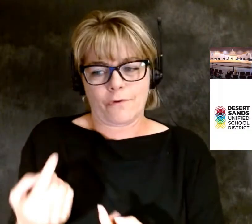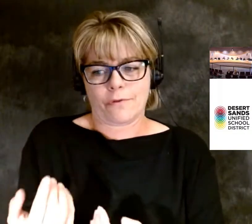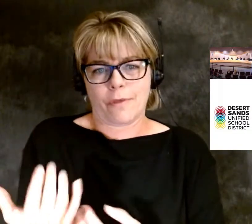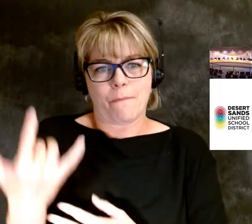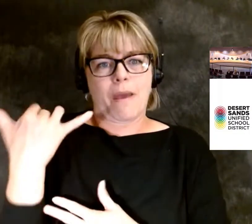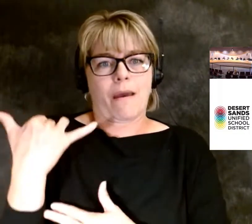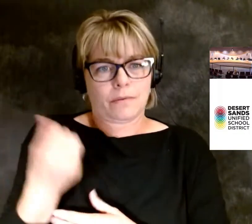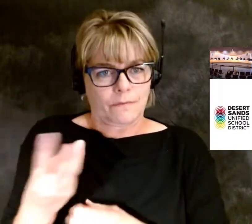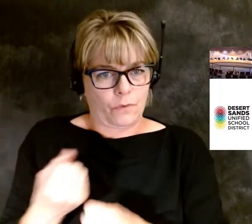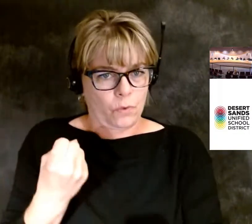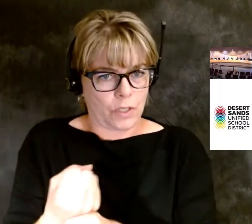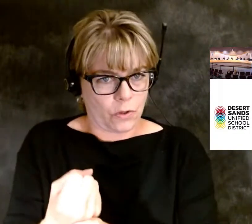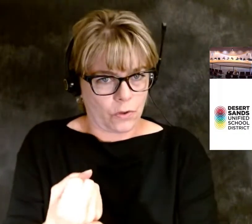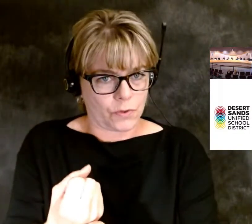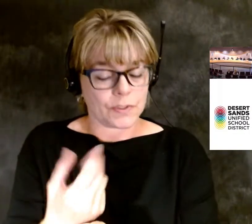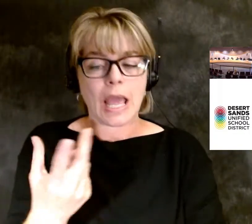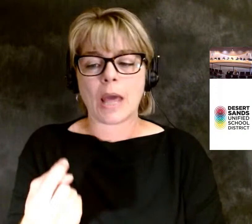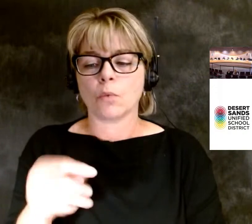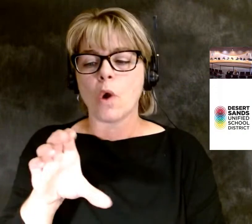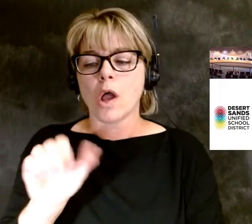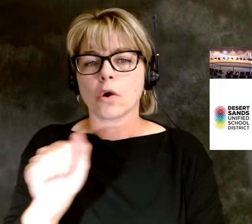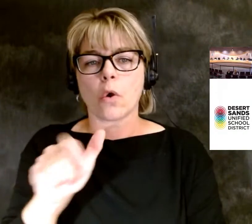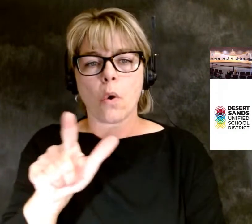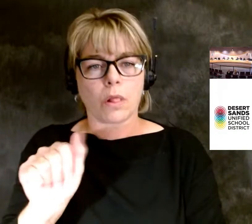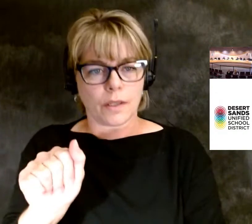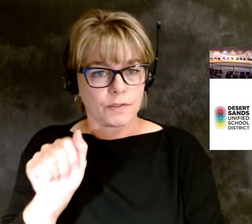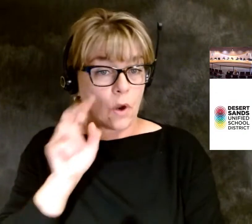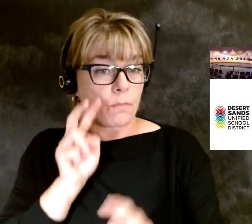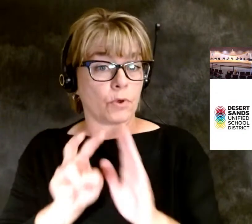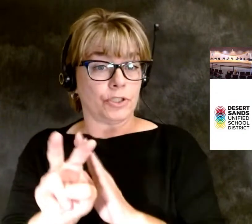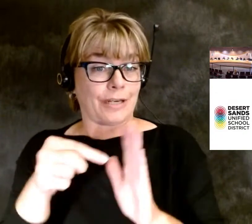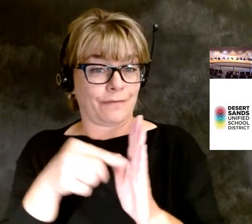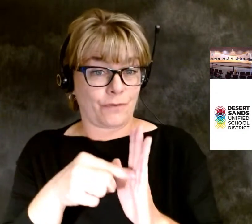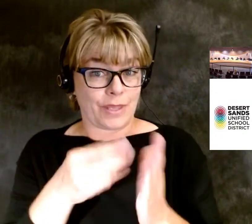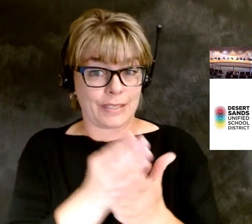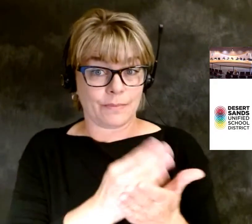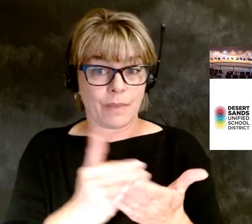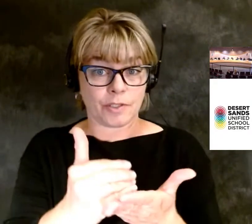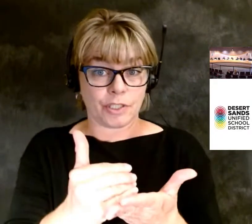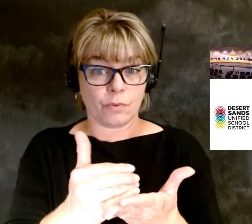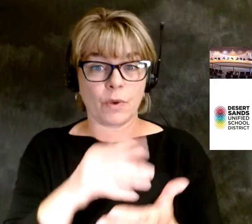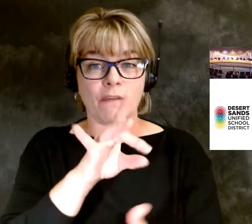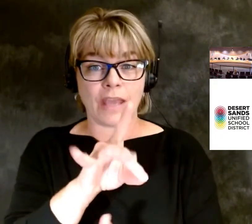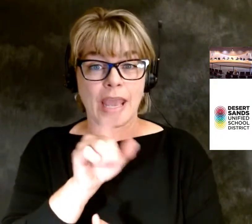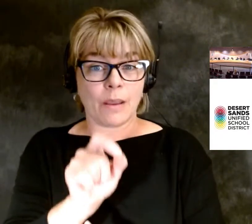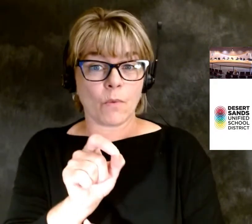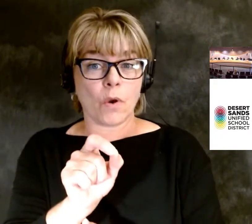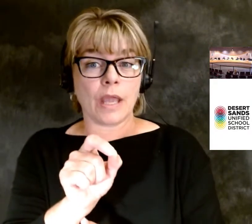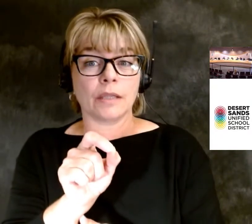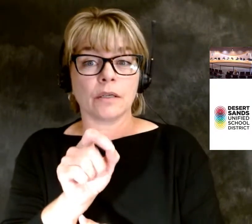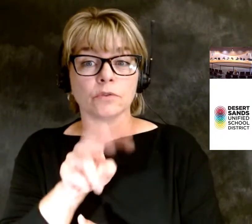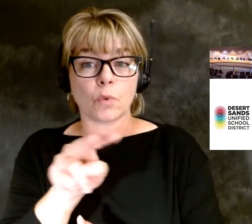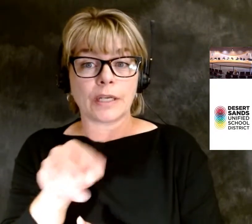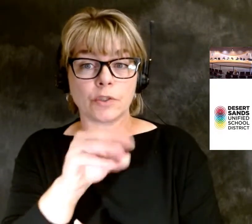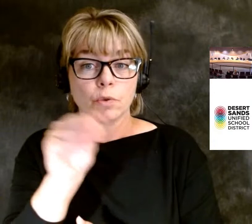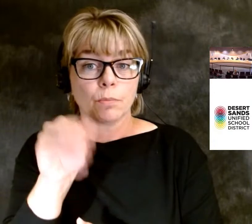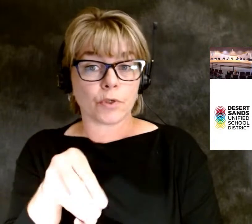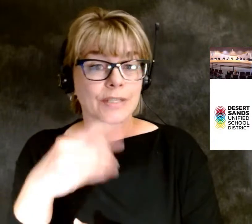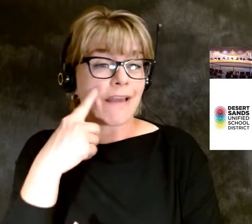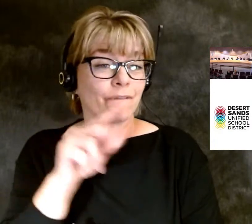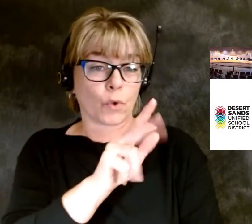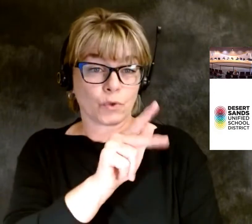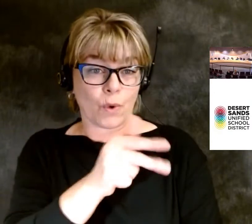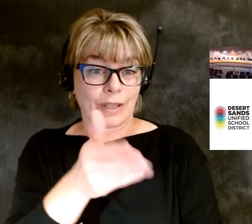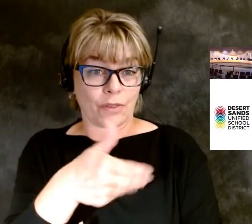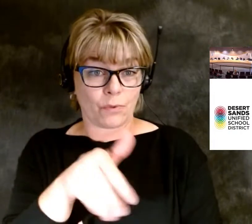COLAs are projected in this budget. We have an 8.22% COLA for 23-24. We're showing a negative